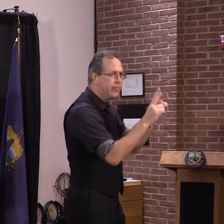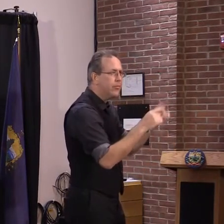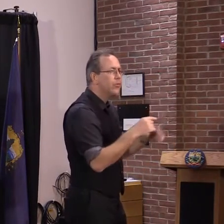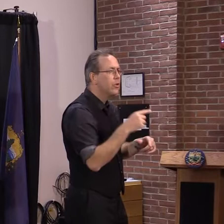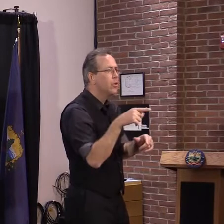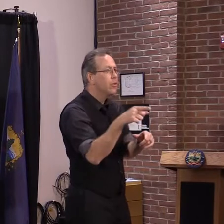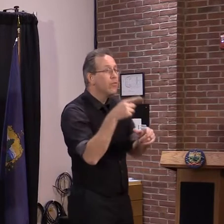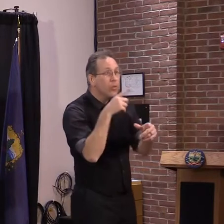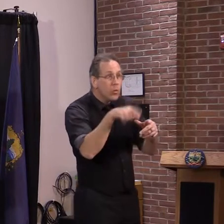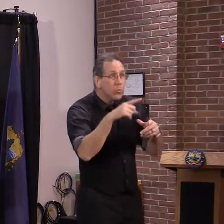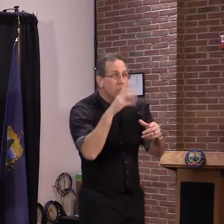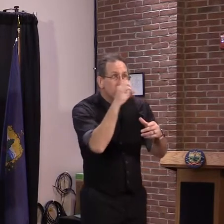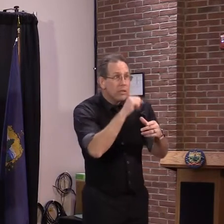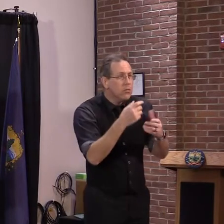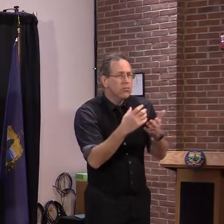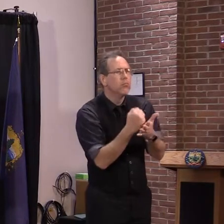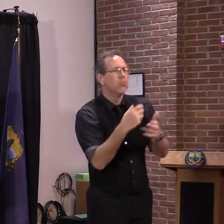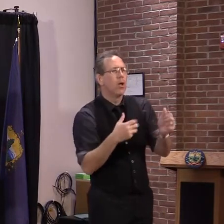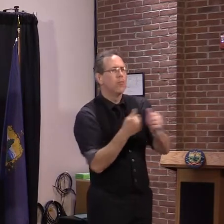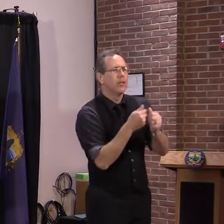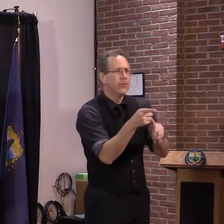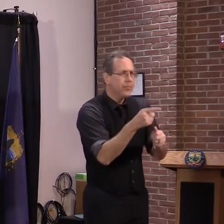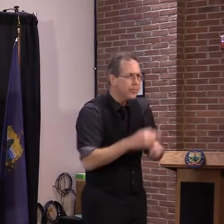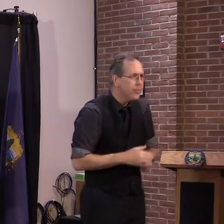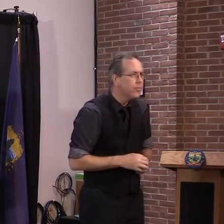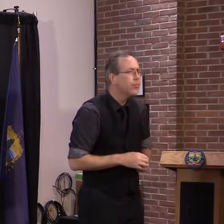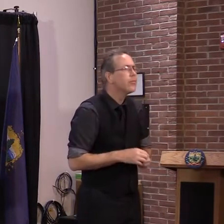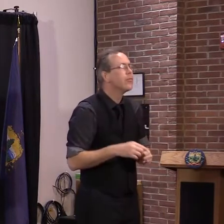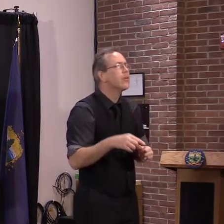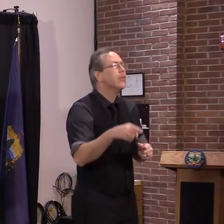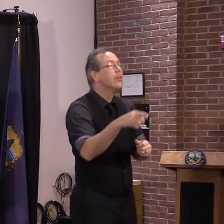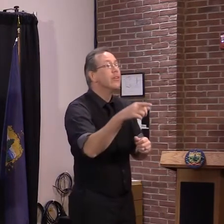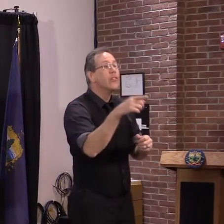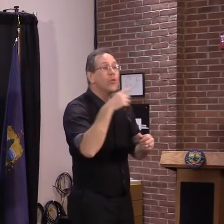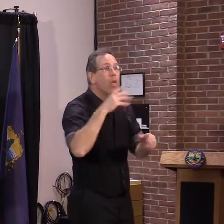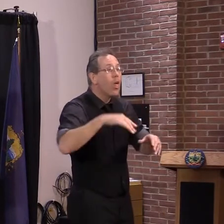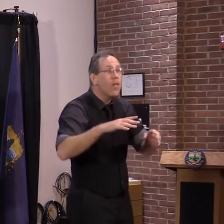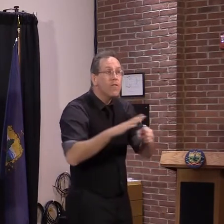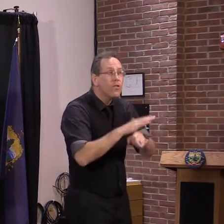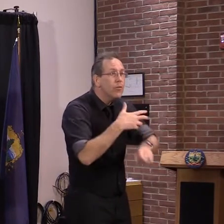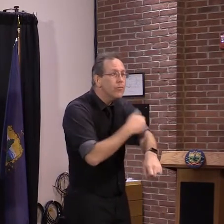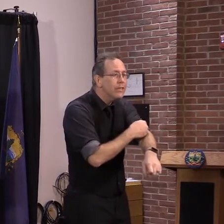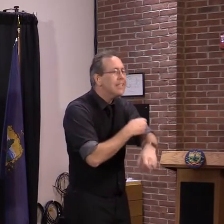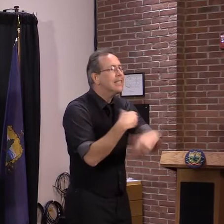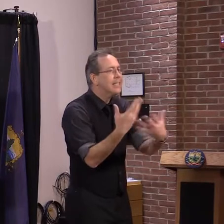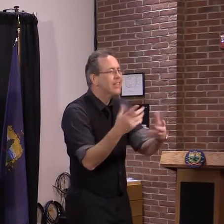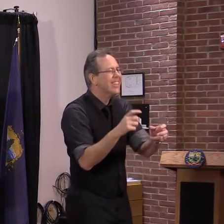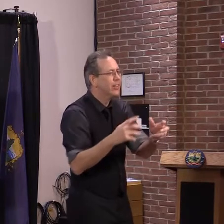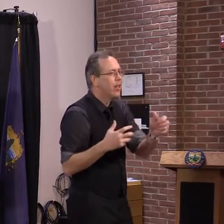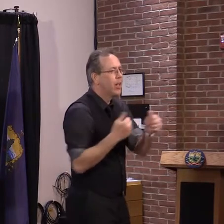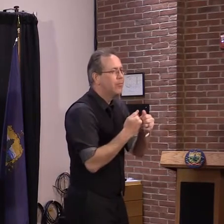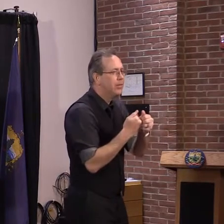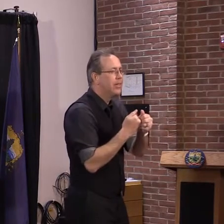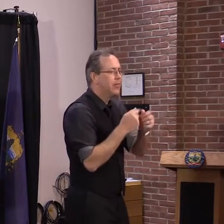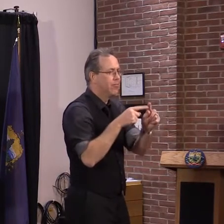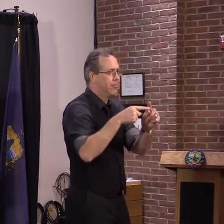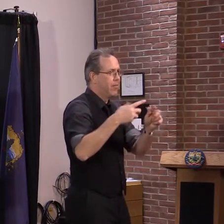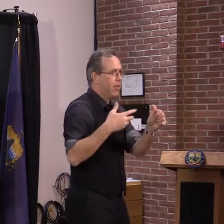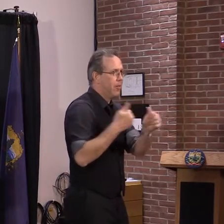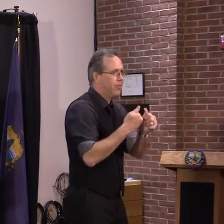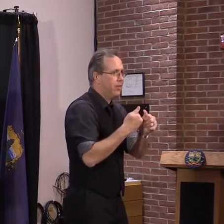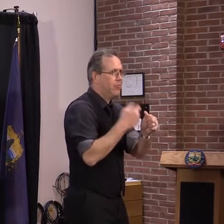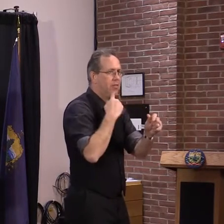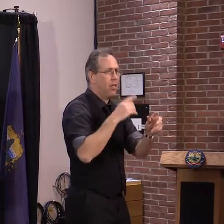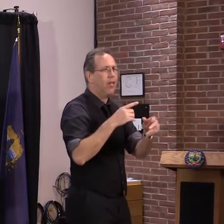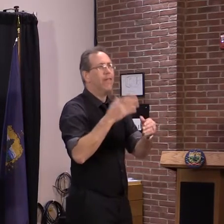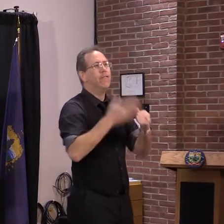all know my bias here. You are not fully protected unless you are up to date with the booster dose.